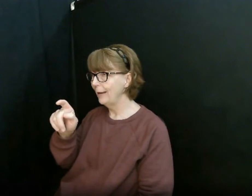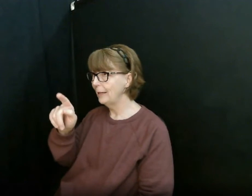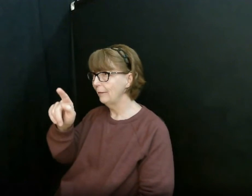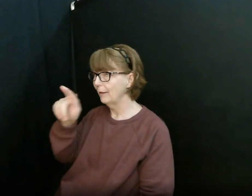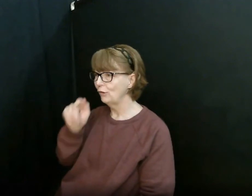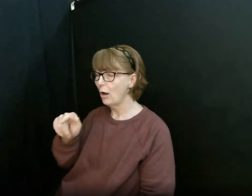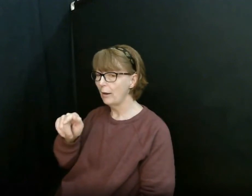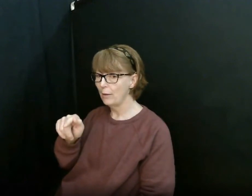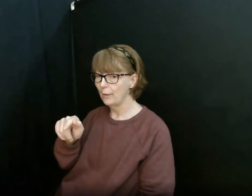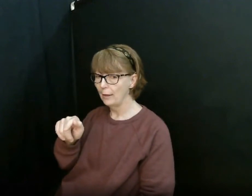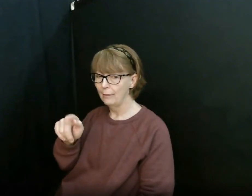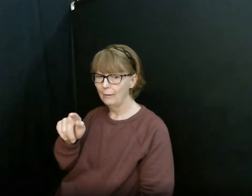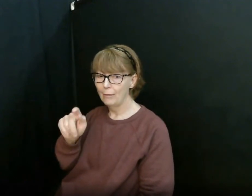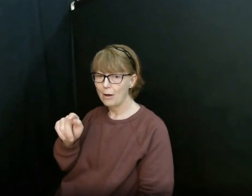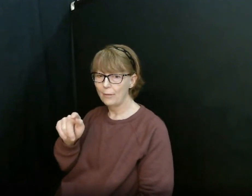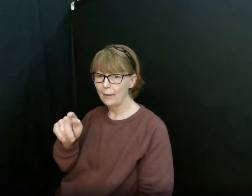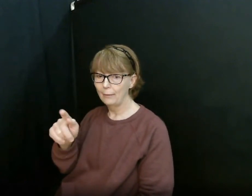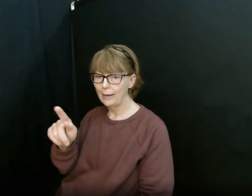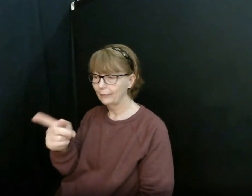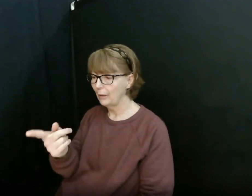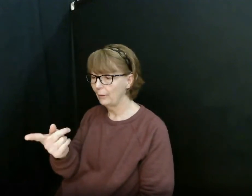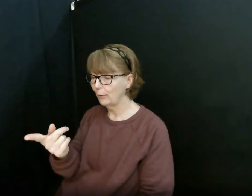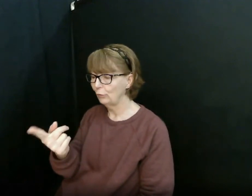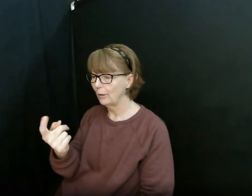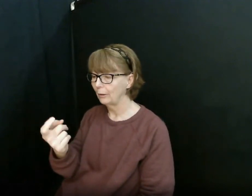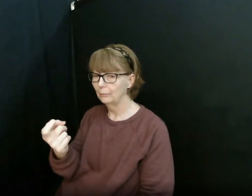making the dot on the question mark.